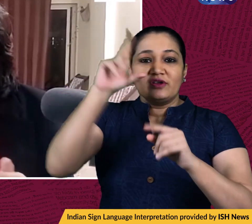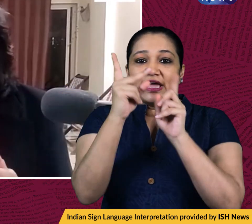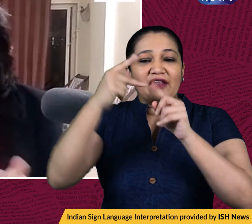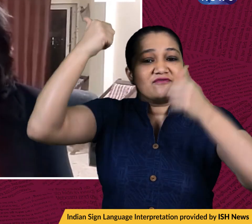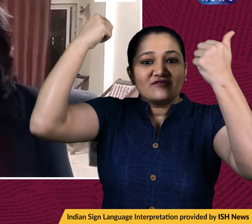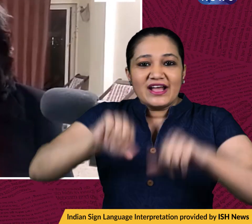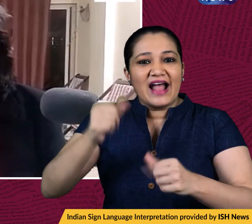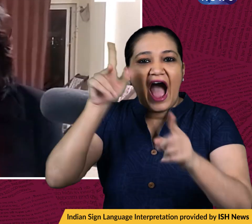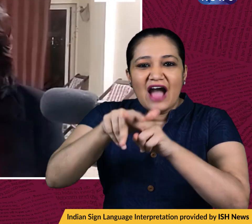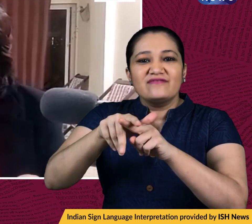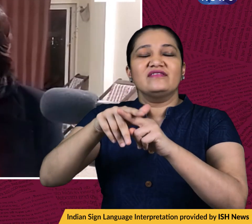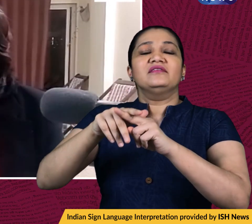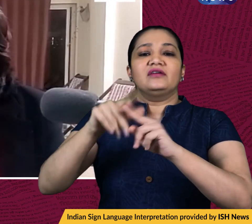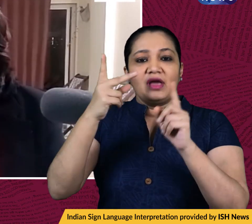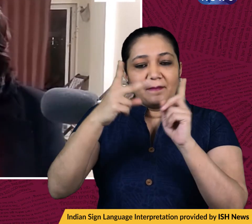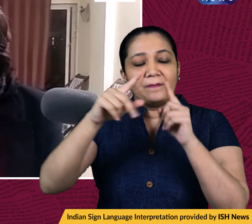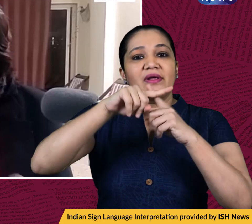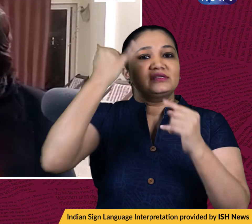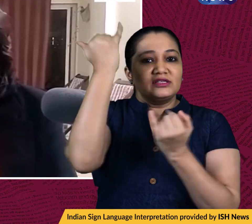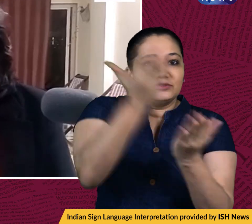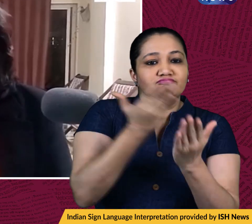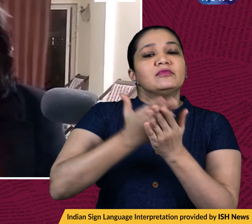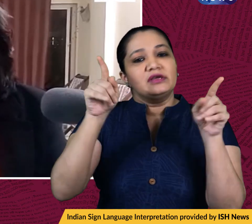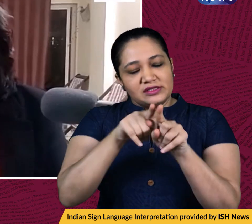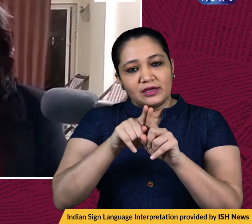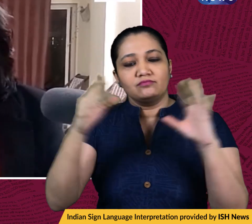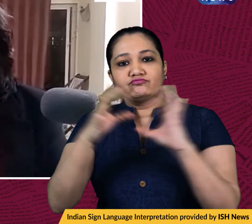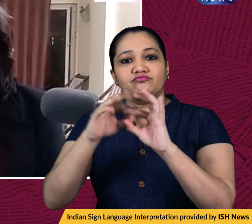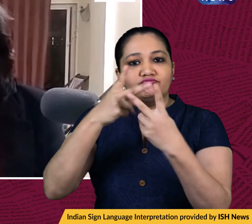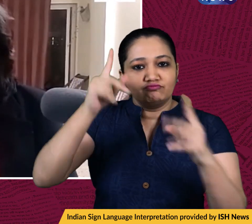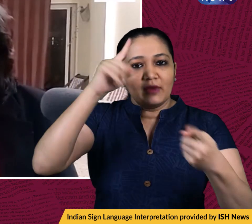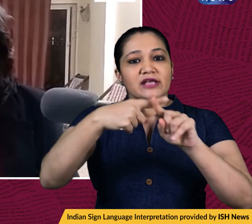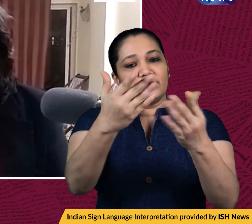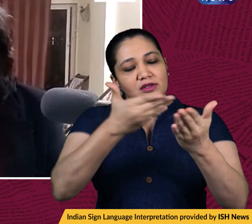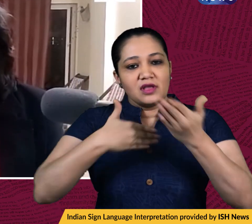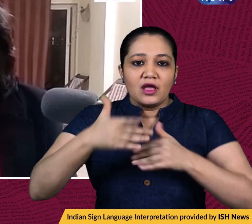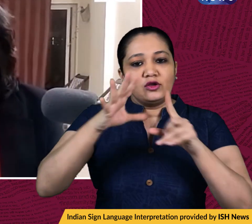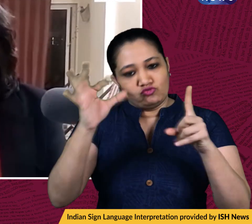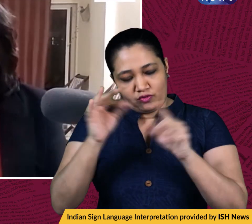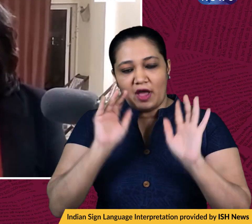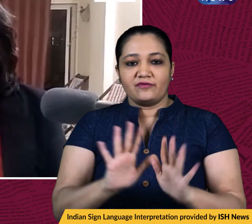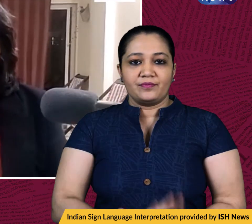lessons from the semi-successful Chandrayaan-2 missions and suggestions of national